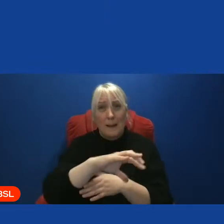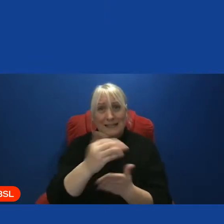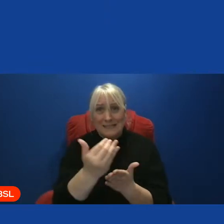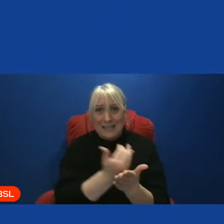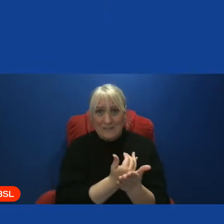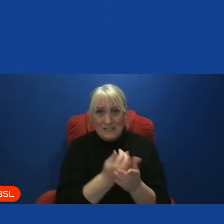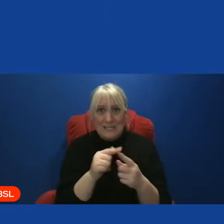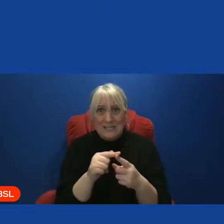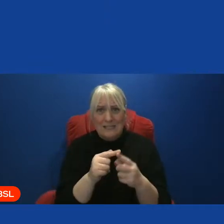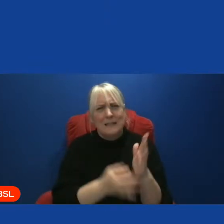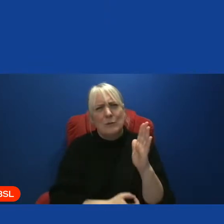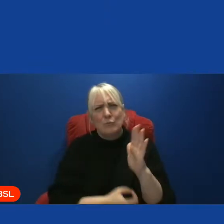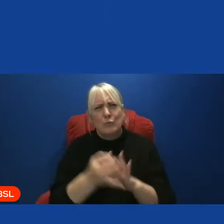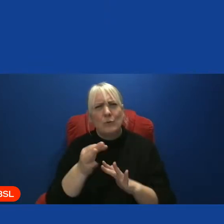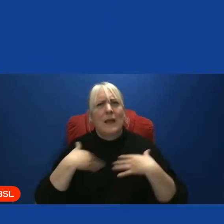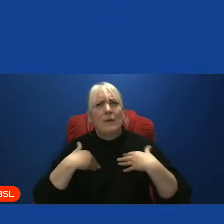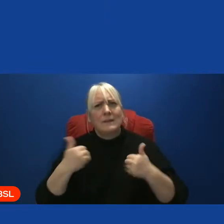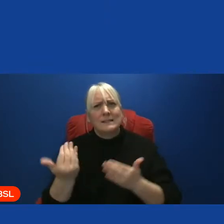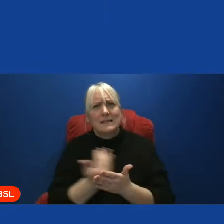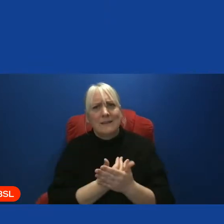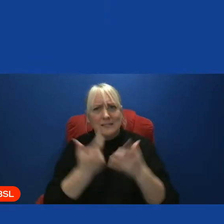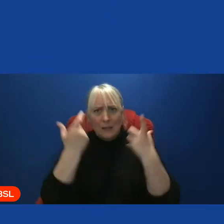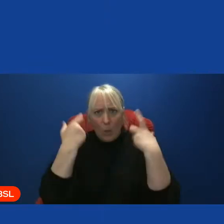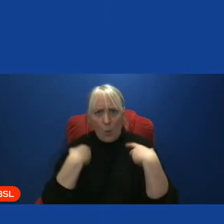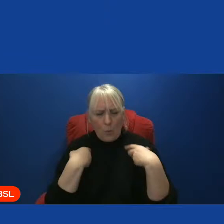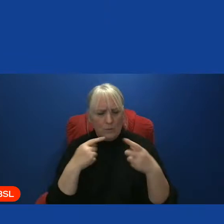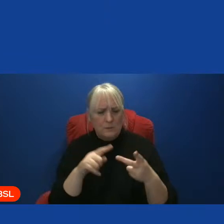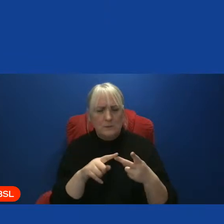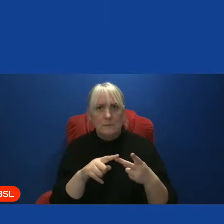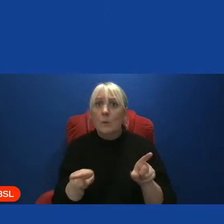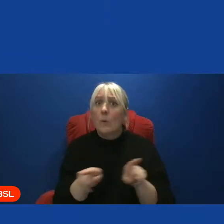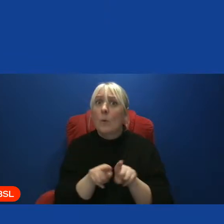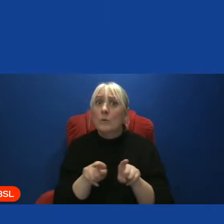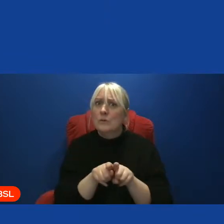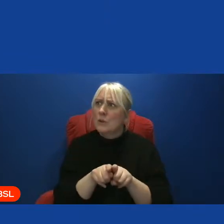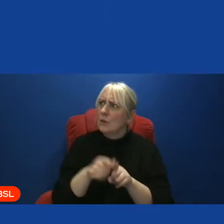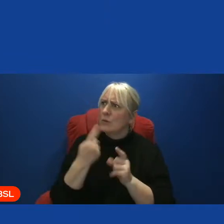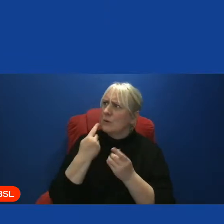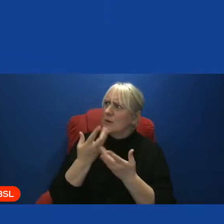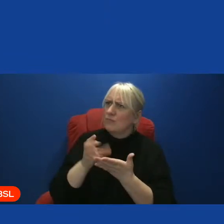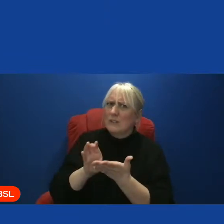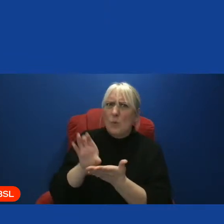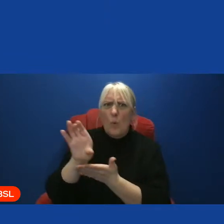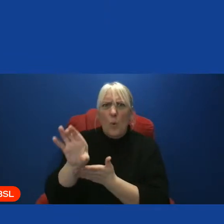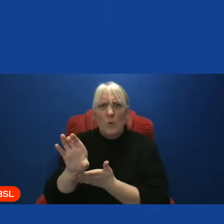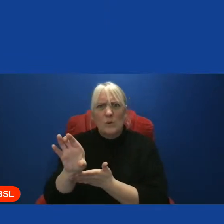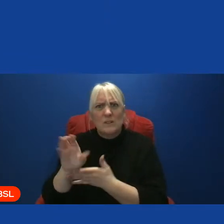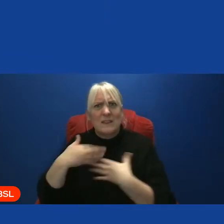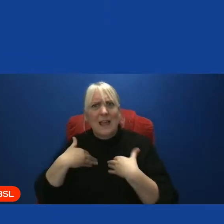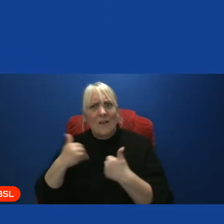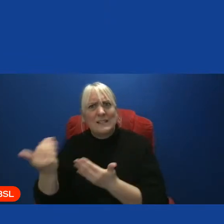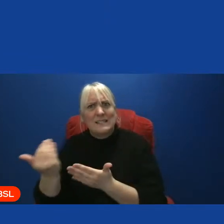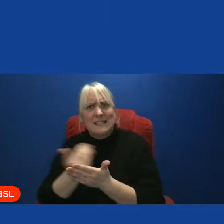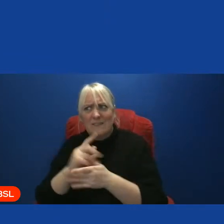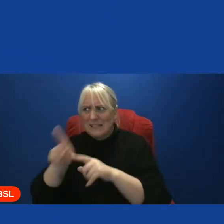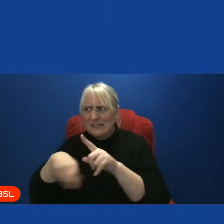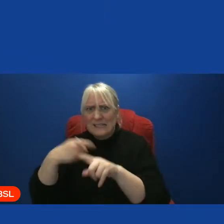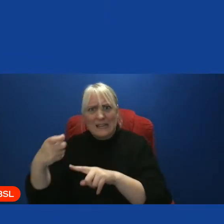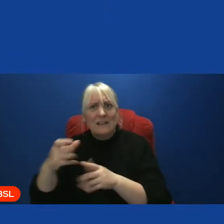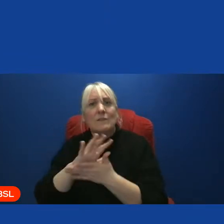enforcement of health and safety laws, but also resourcing the Health and Safety Executive to be able to hold employers